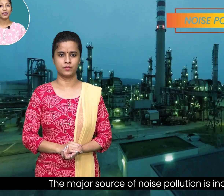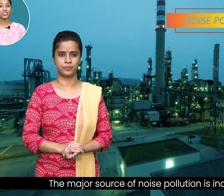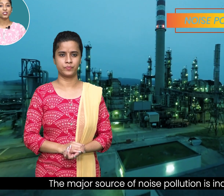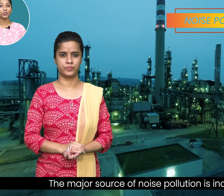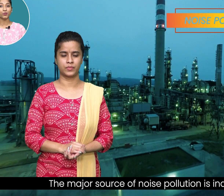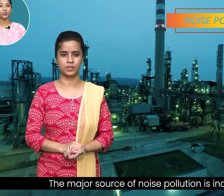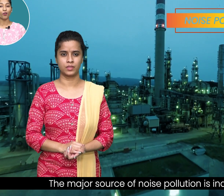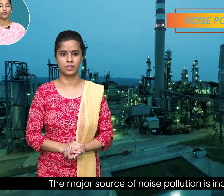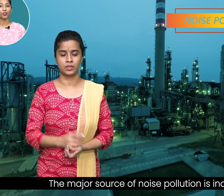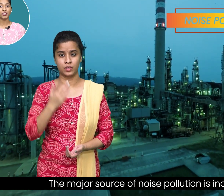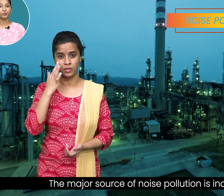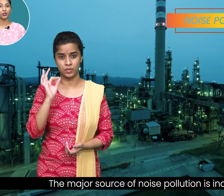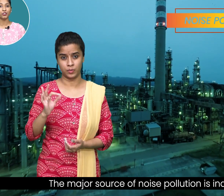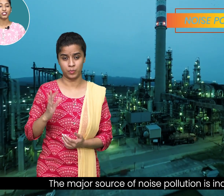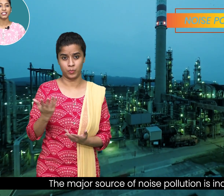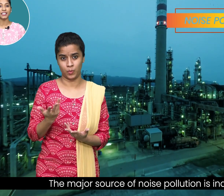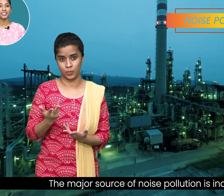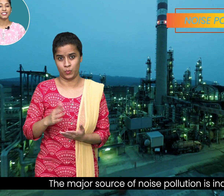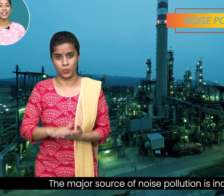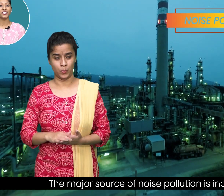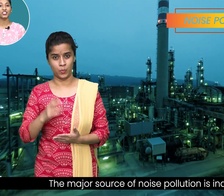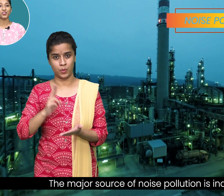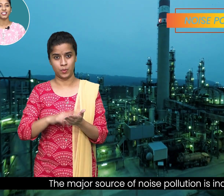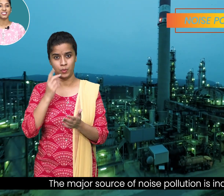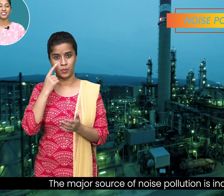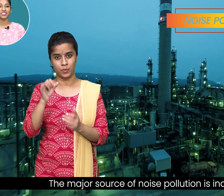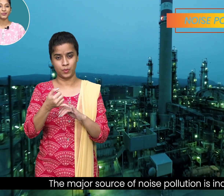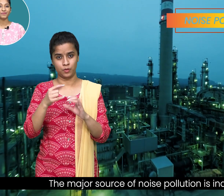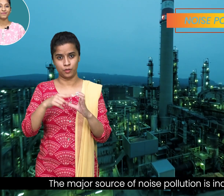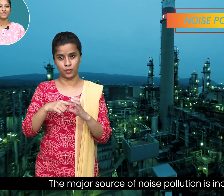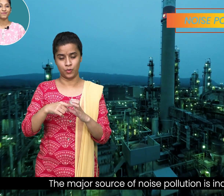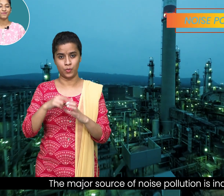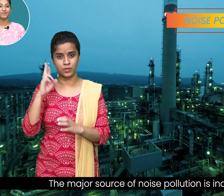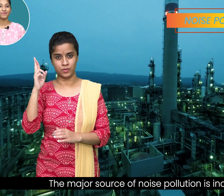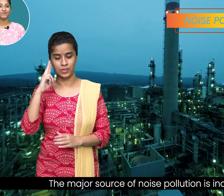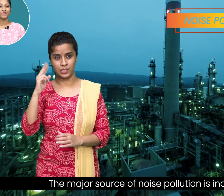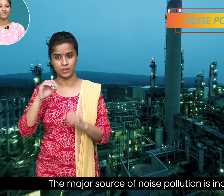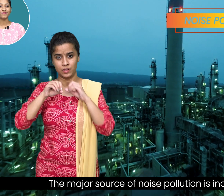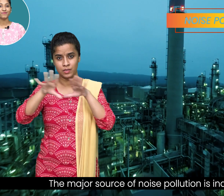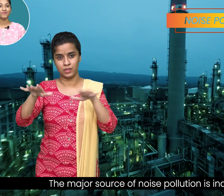The major source of noise pollution is industries.